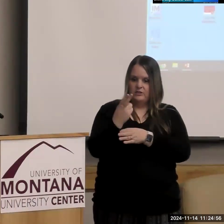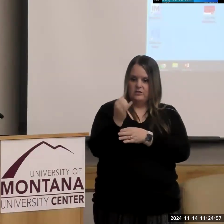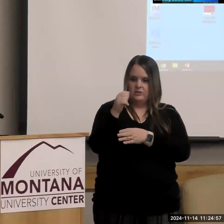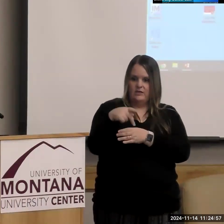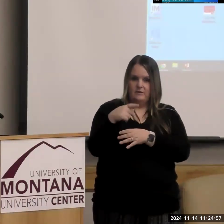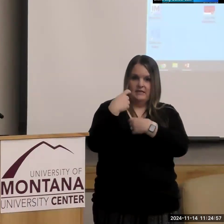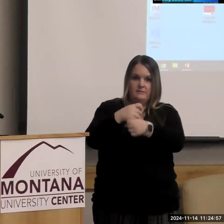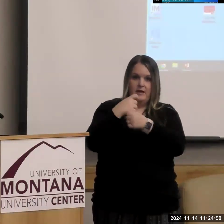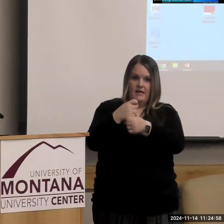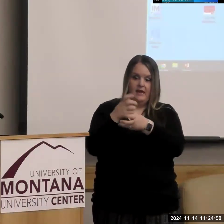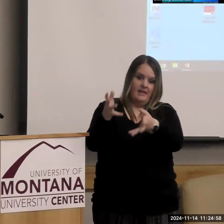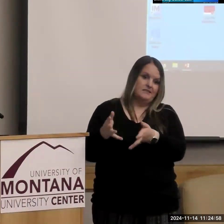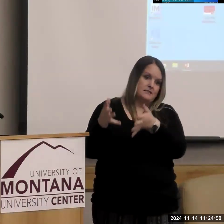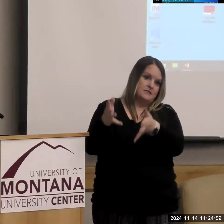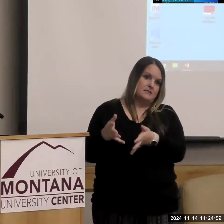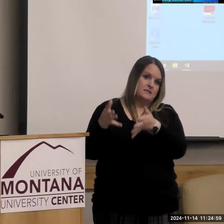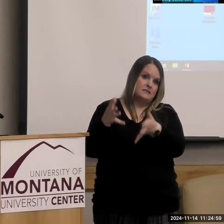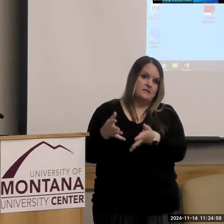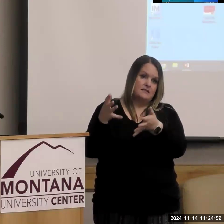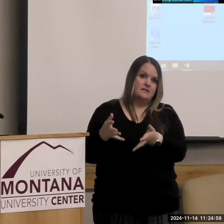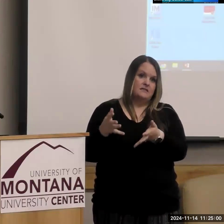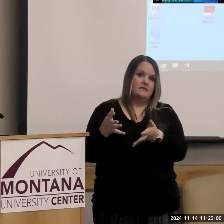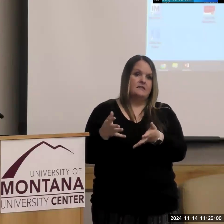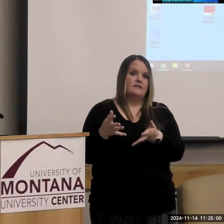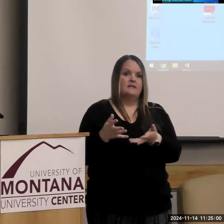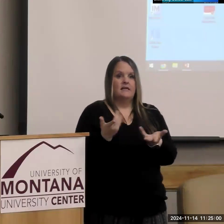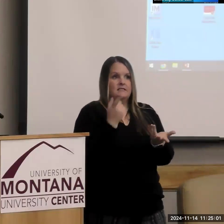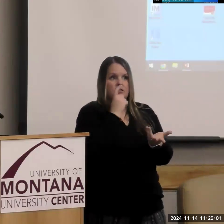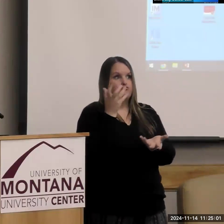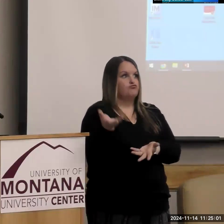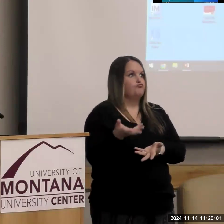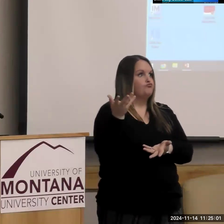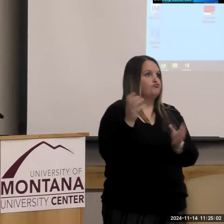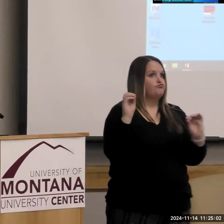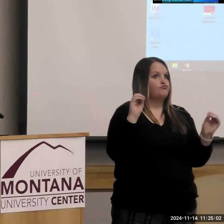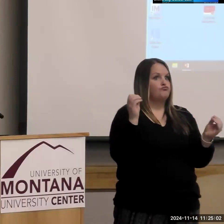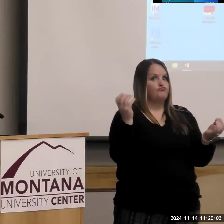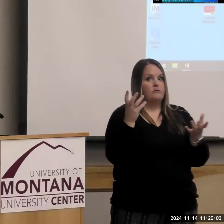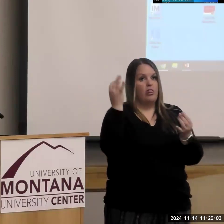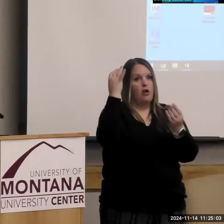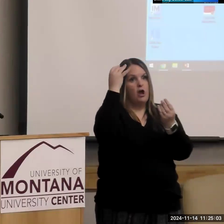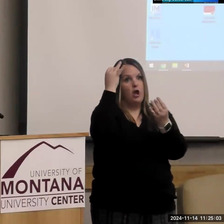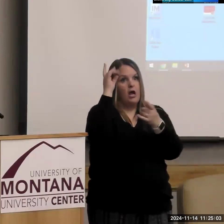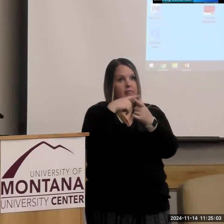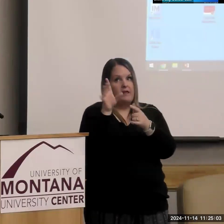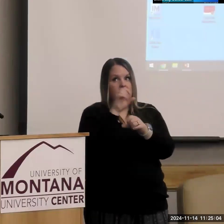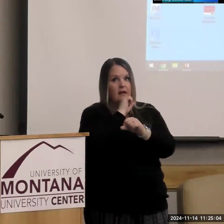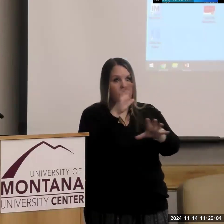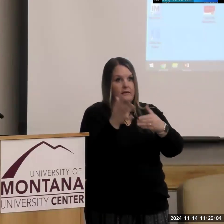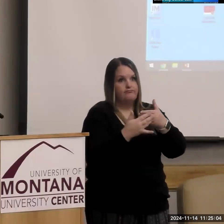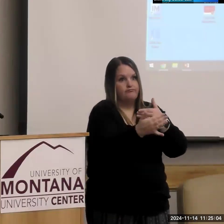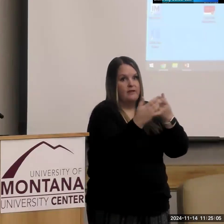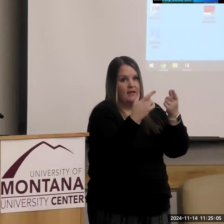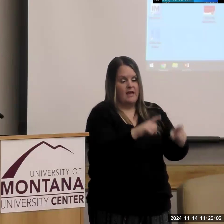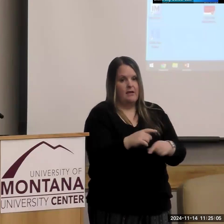there. It's a little bit like a nonprofit creating a strategic plan that we put a lot of effort into it and thought into it, and then it just sits and nothing happens. And